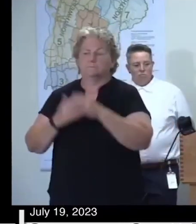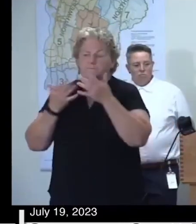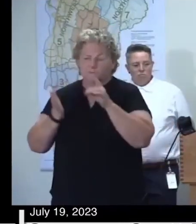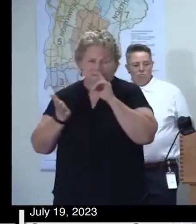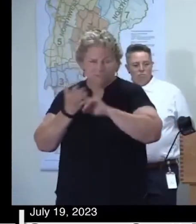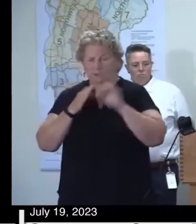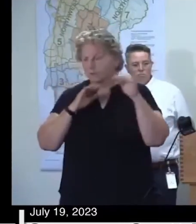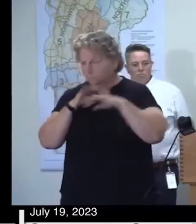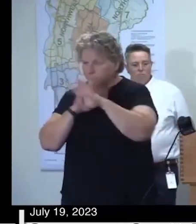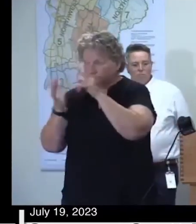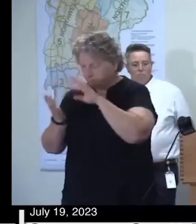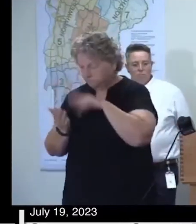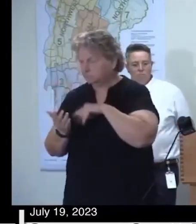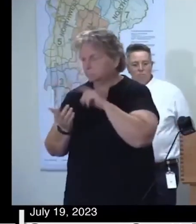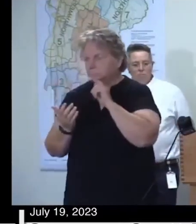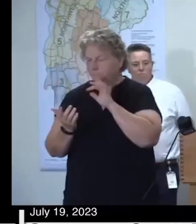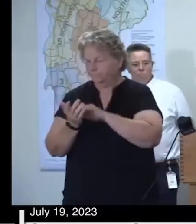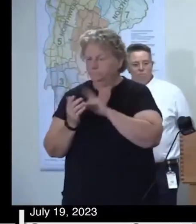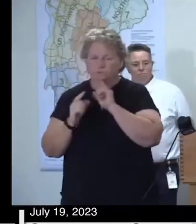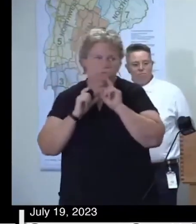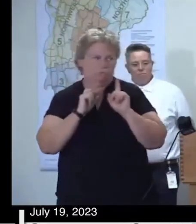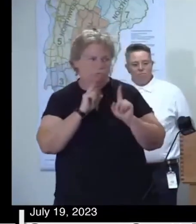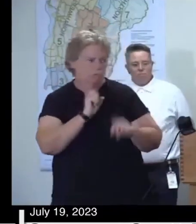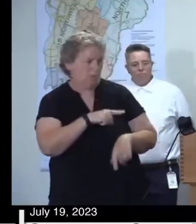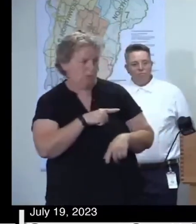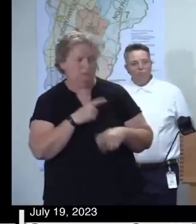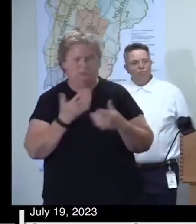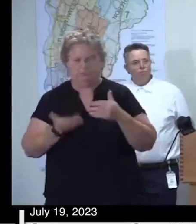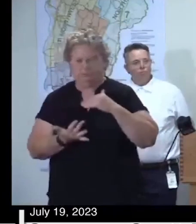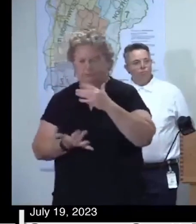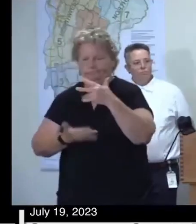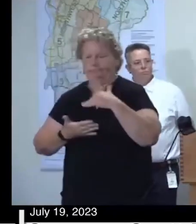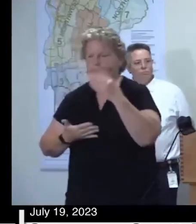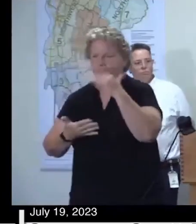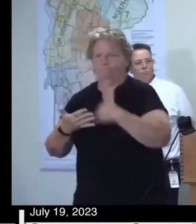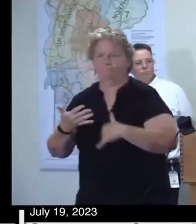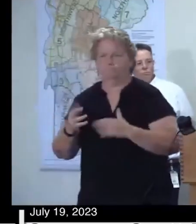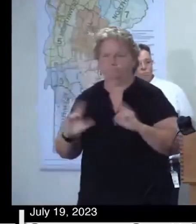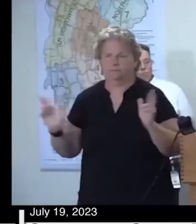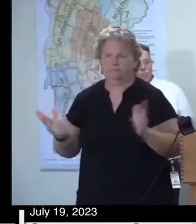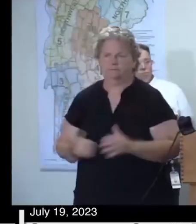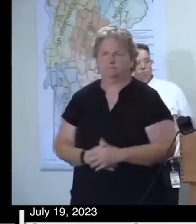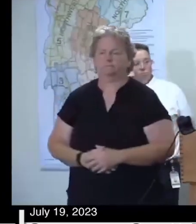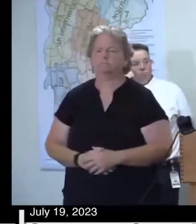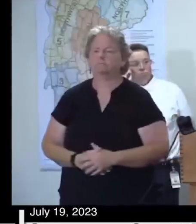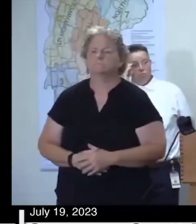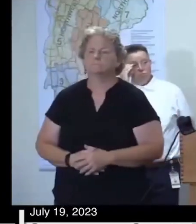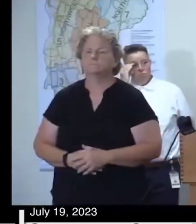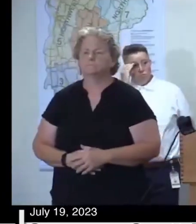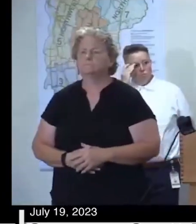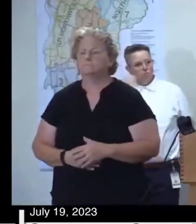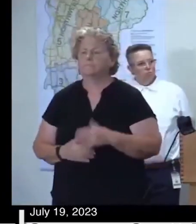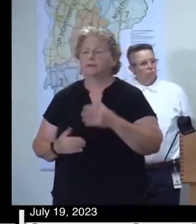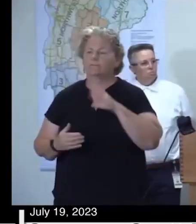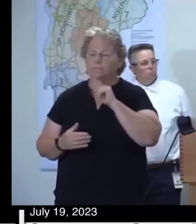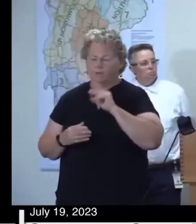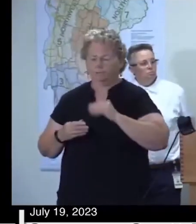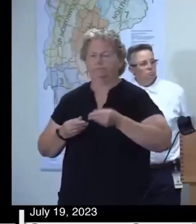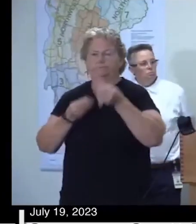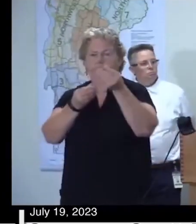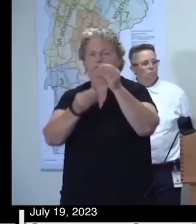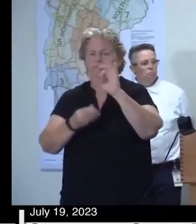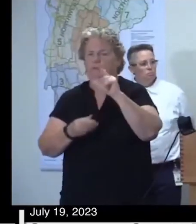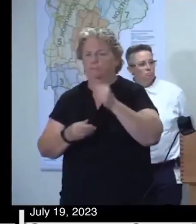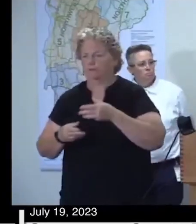their application will continue. I would like to take this moment for just a moment to explain that there